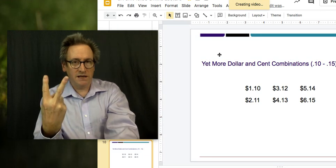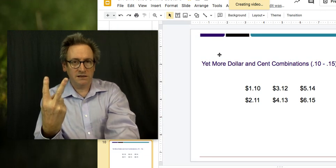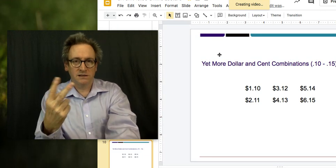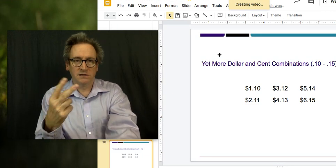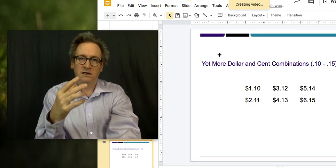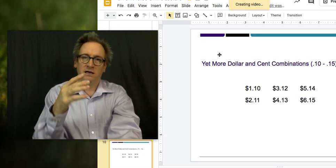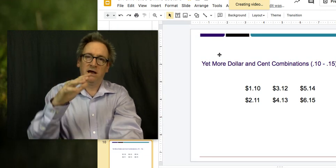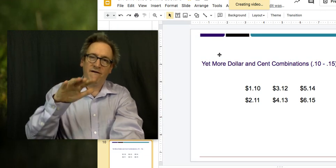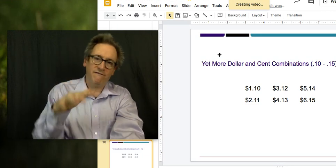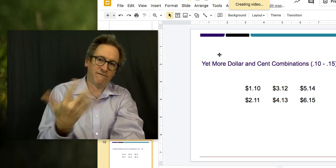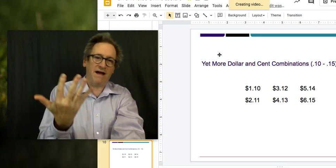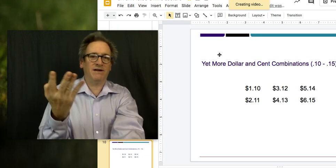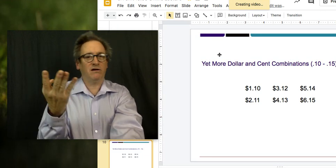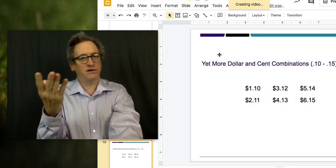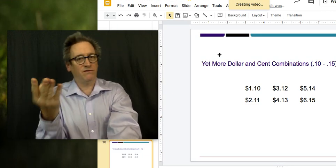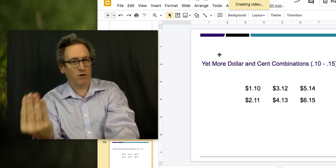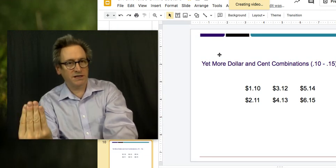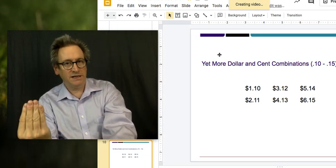$3.12,